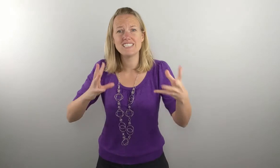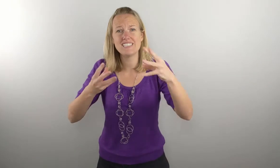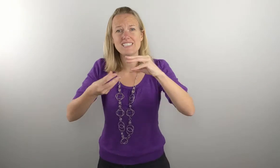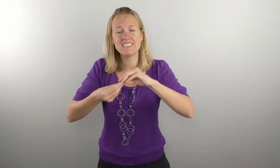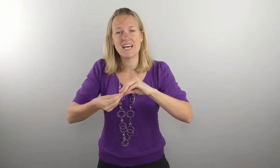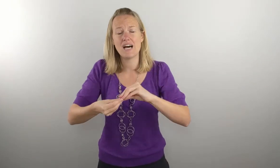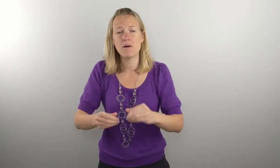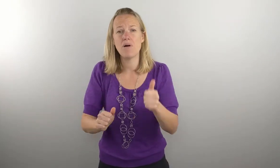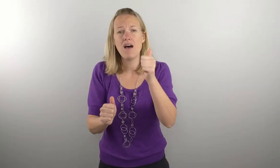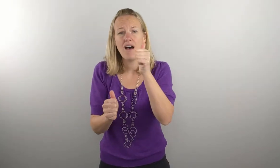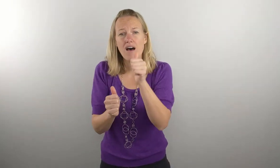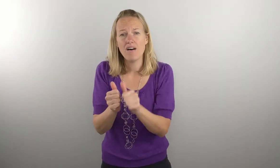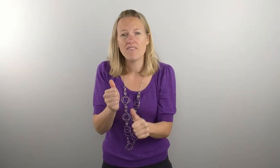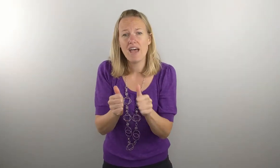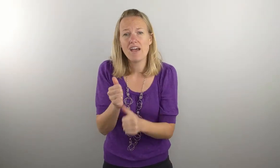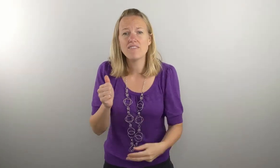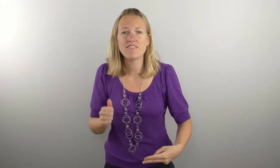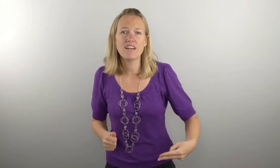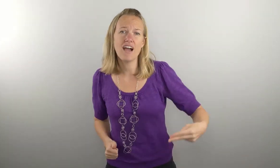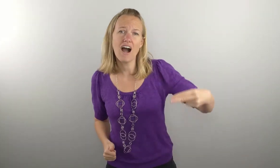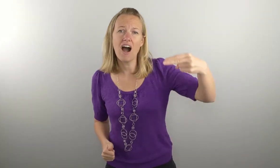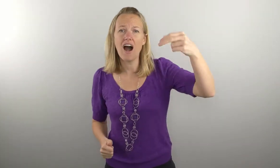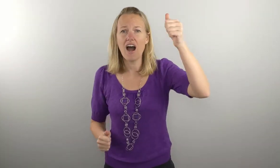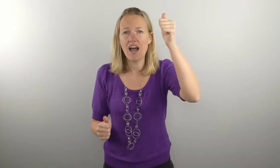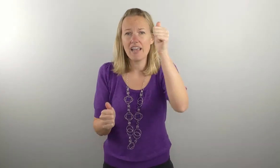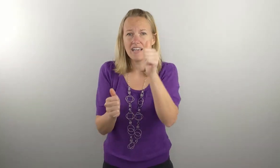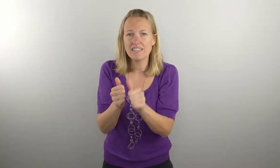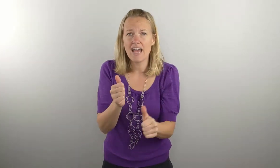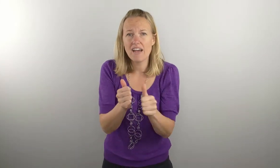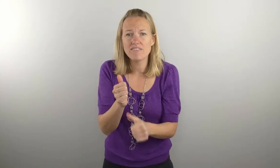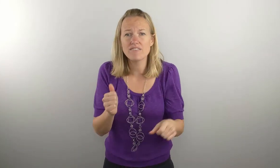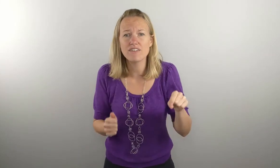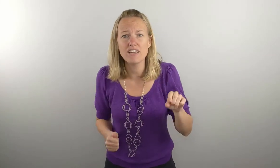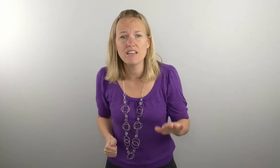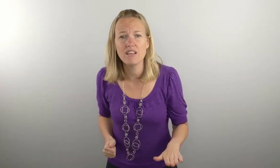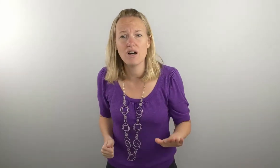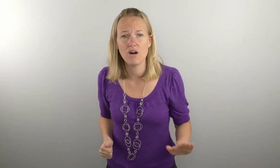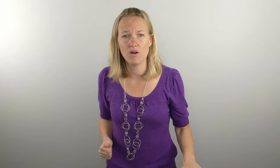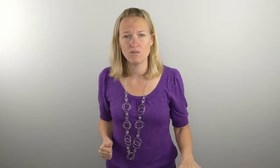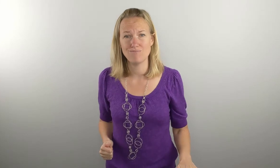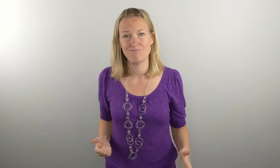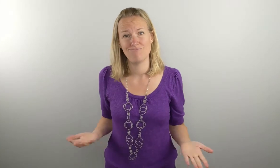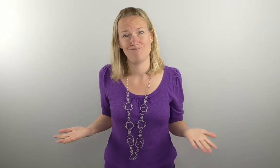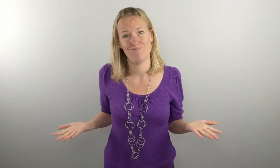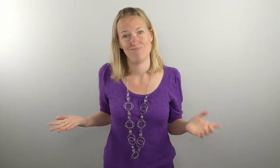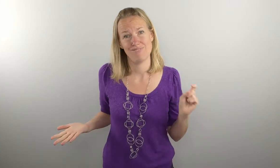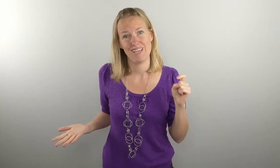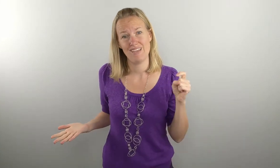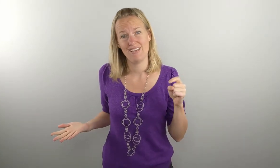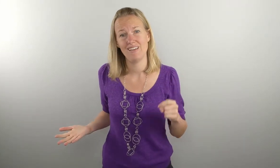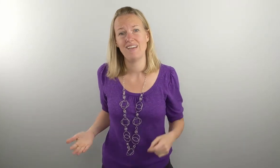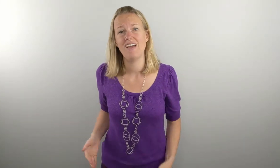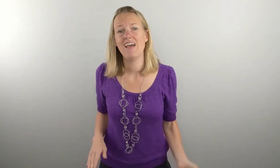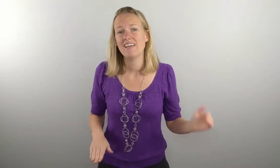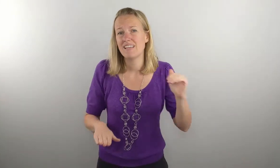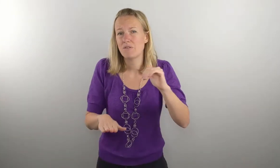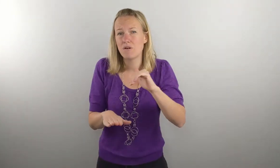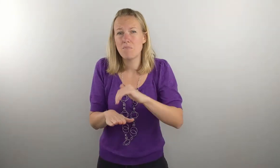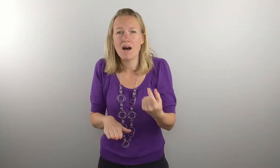the sum of every high and every low? Okay. And then